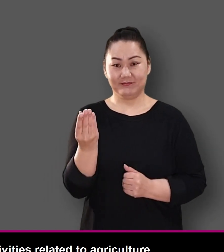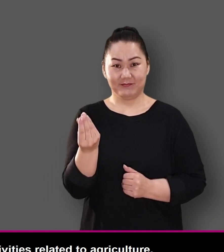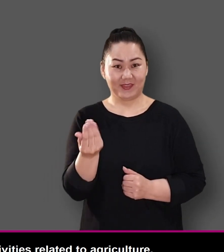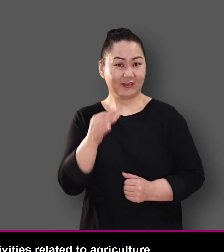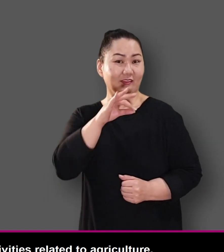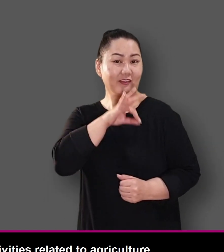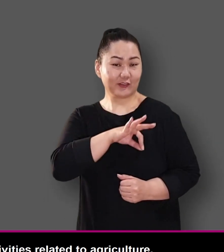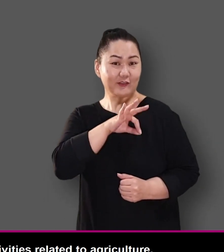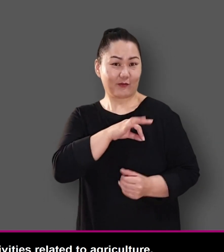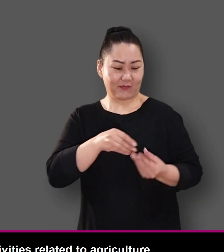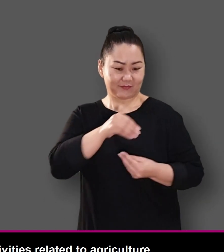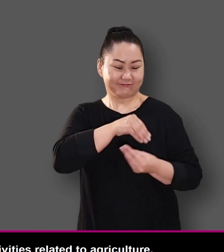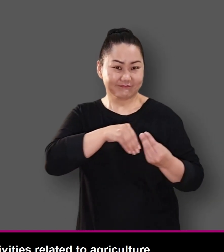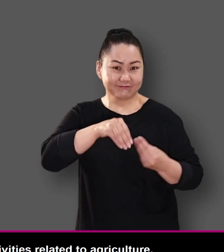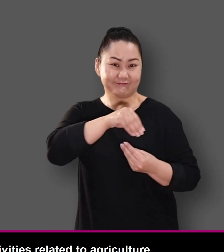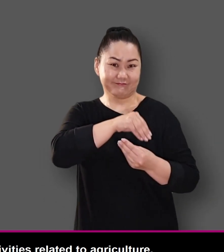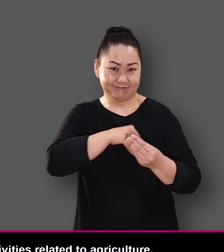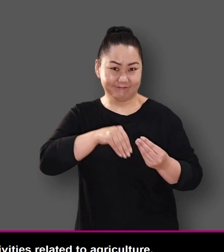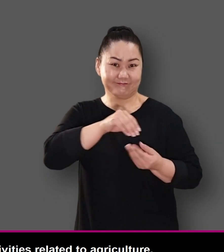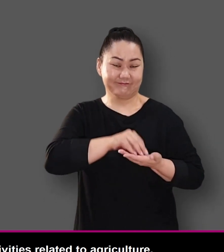income-generating activities related to agriculture.